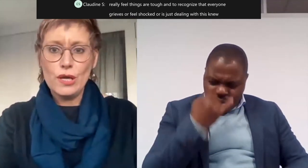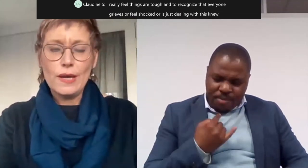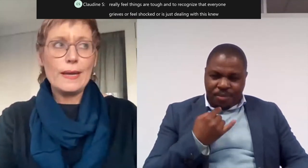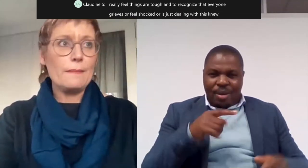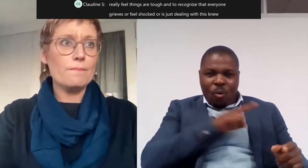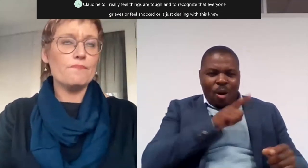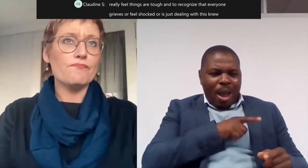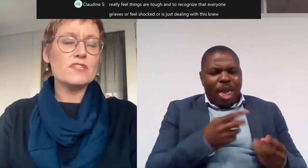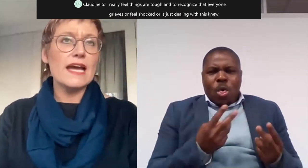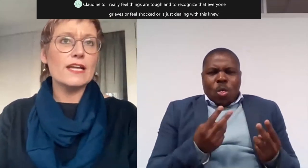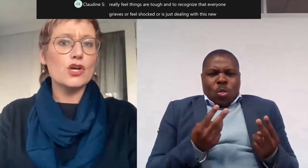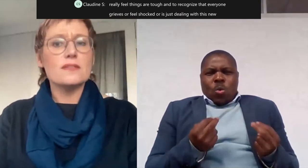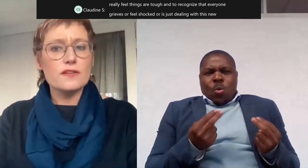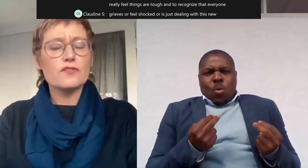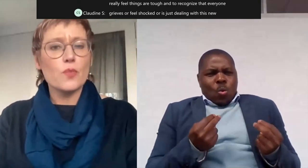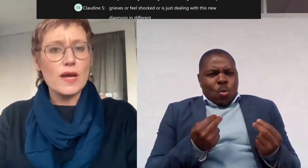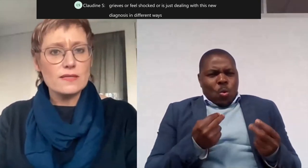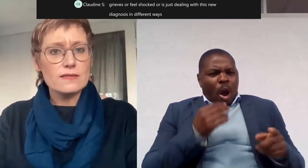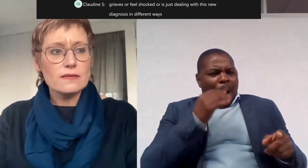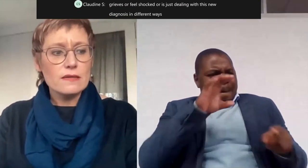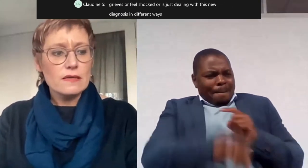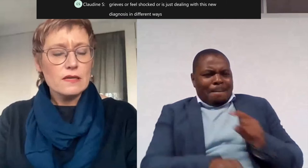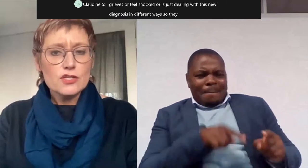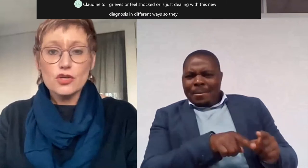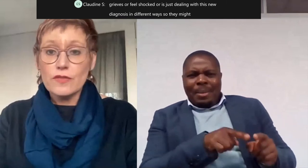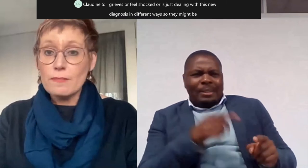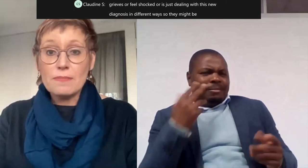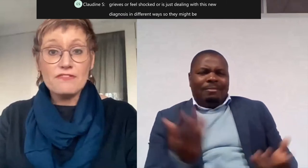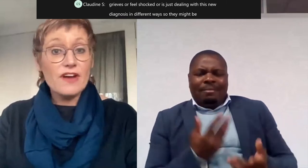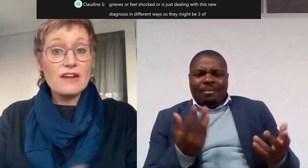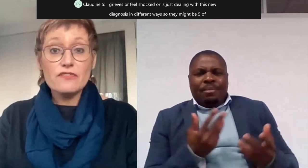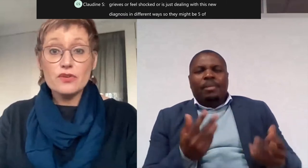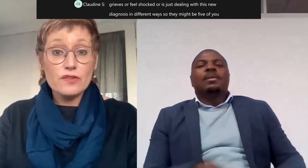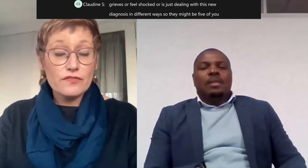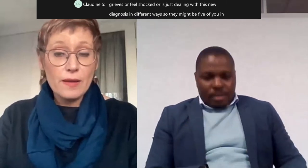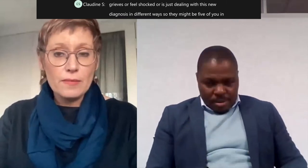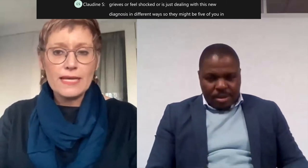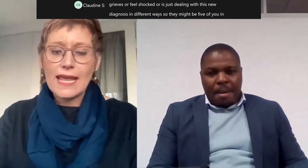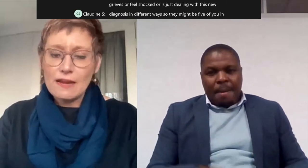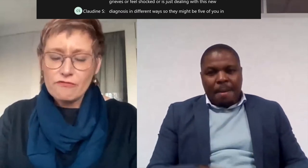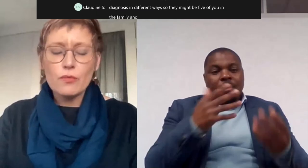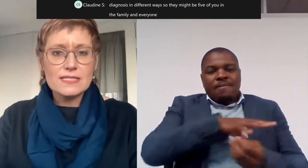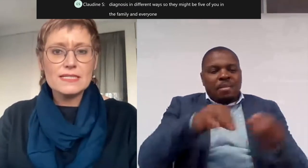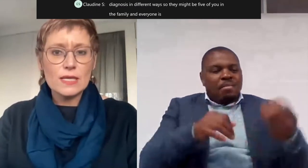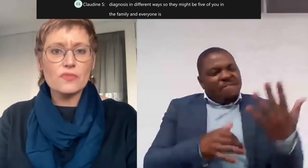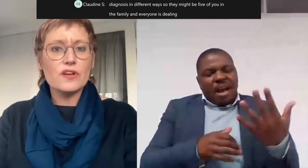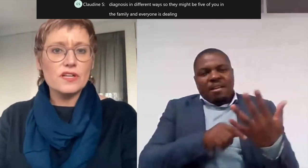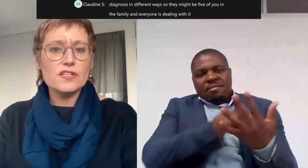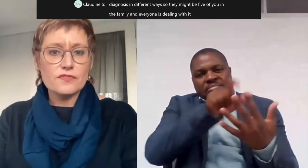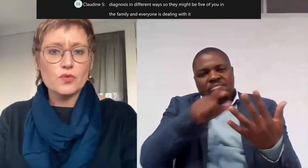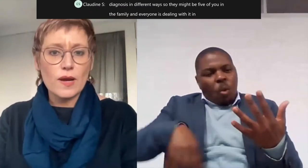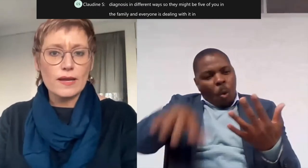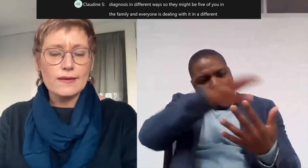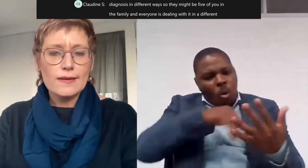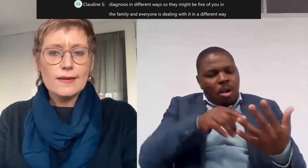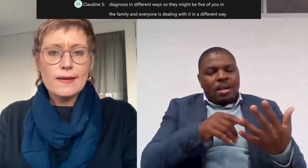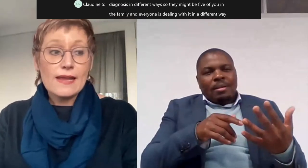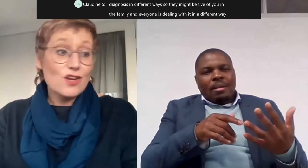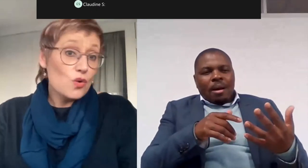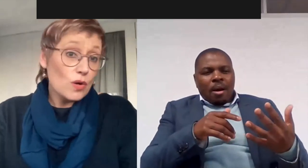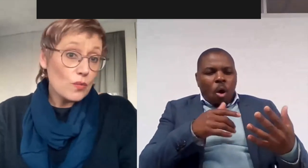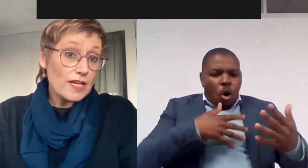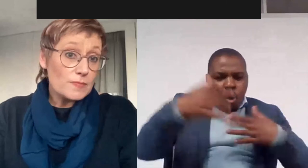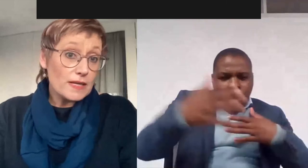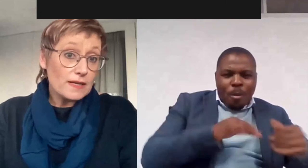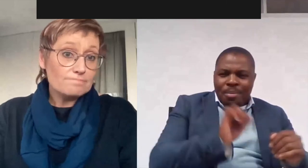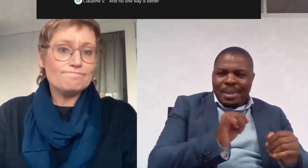new diagnosis in different ways. So there might be five of you in the family and everyone is dealing with it in a different way.